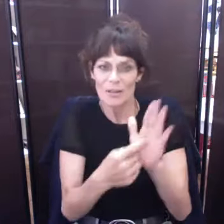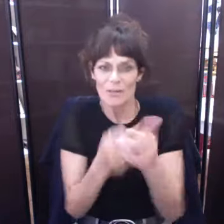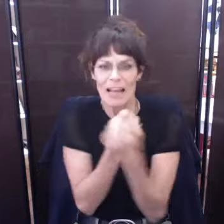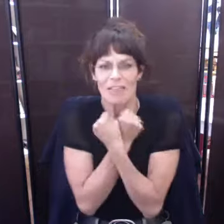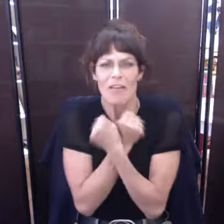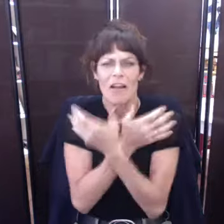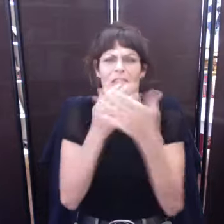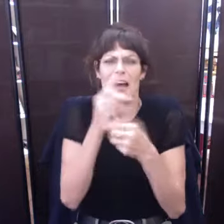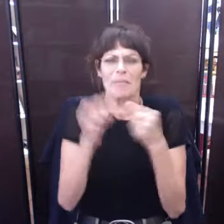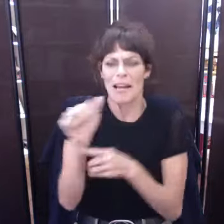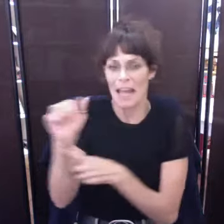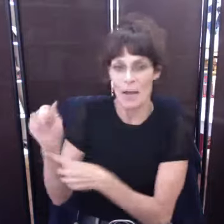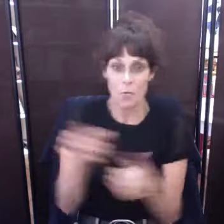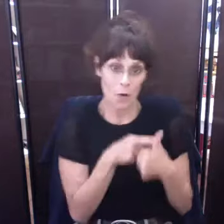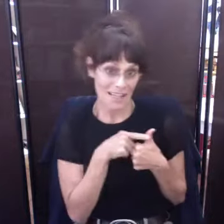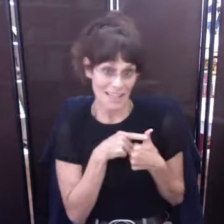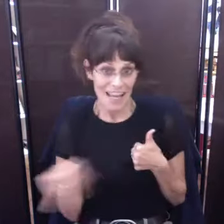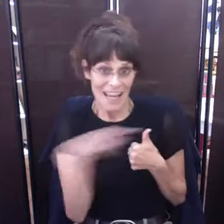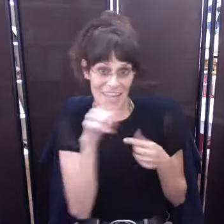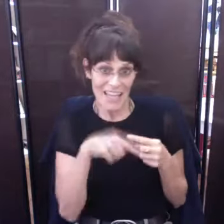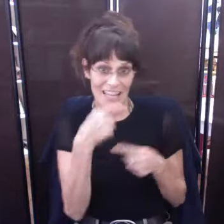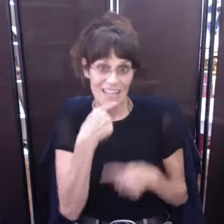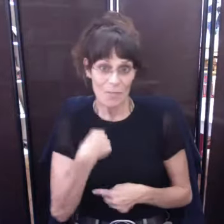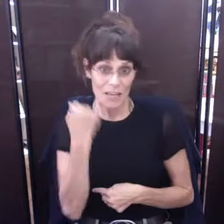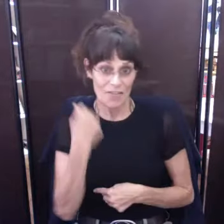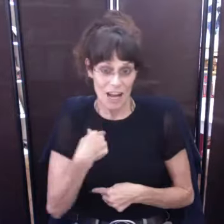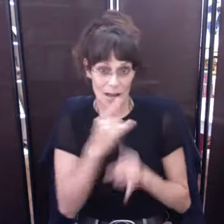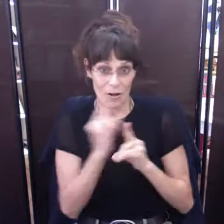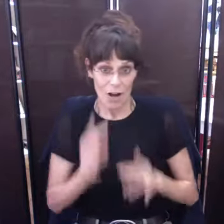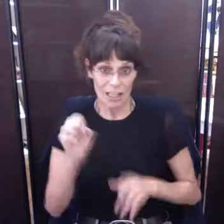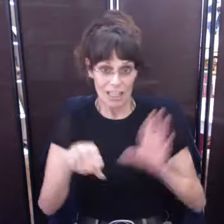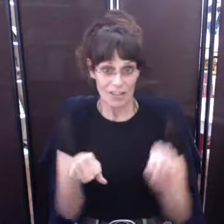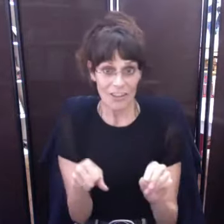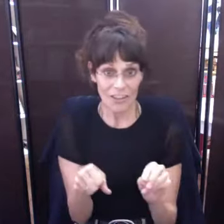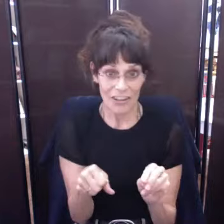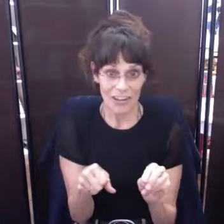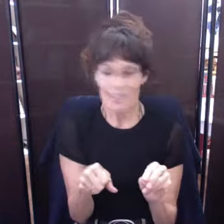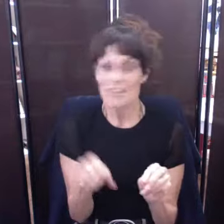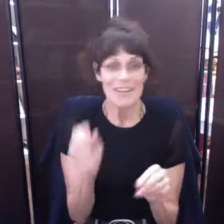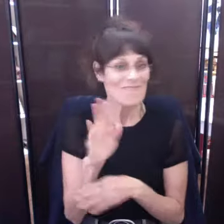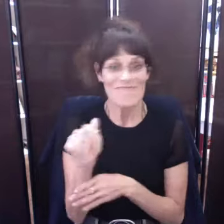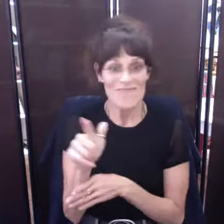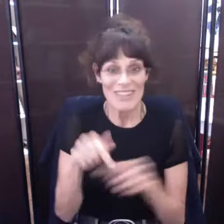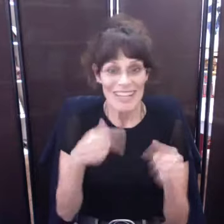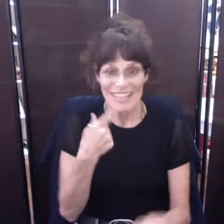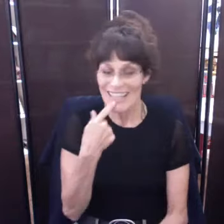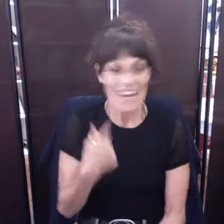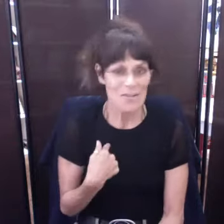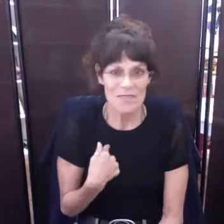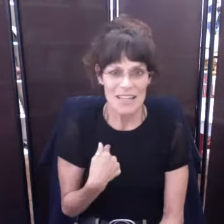one, that they can't tell me if I'm alcoholic or not. Even Bill couldn't tell me. That was the whole problem. Why